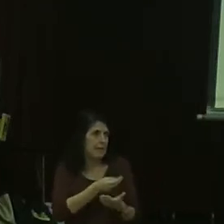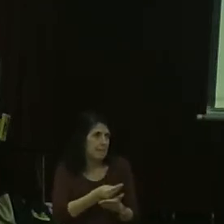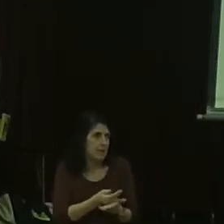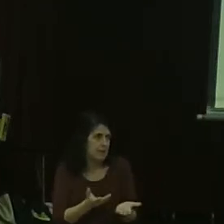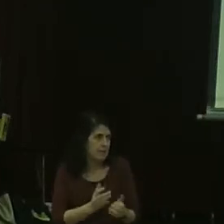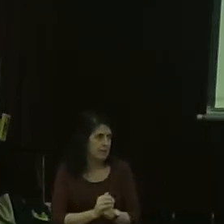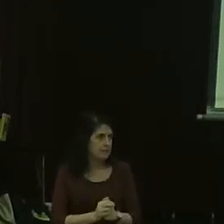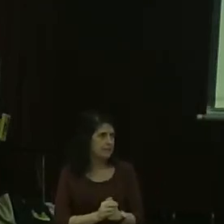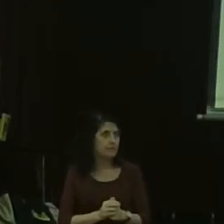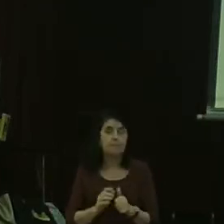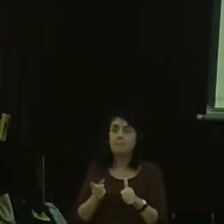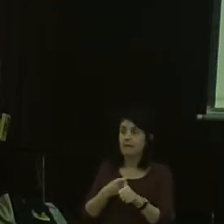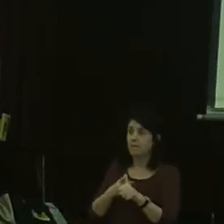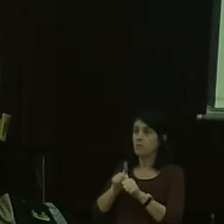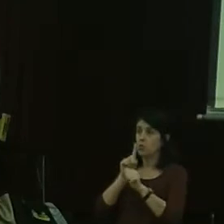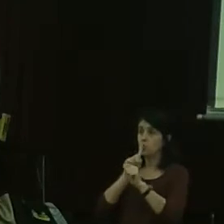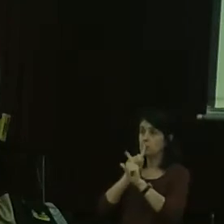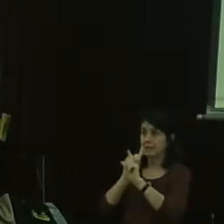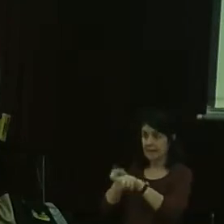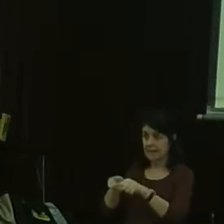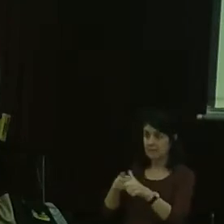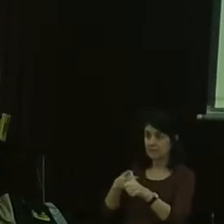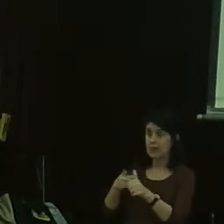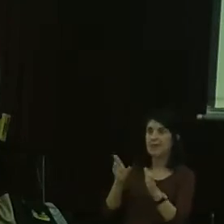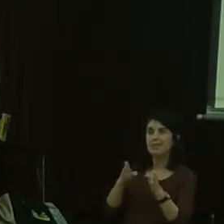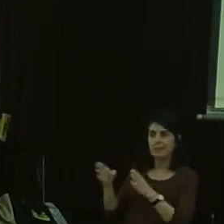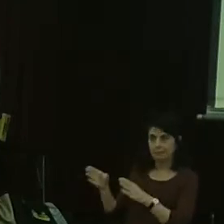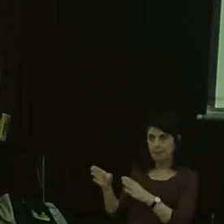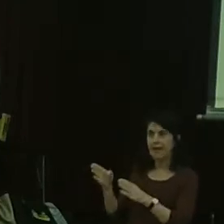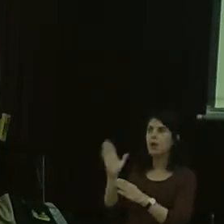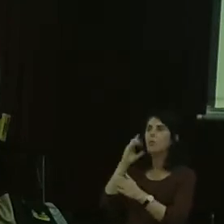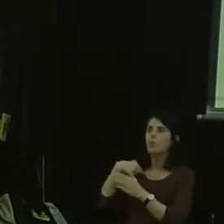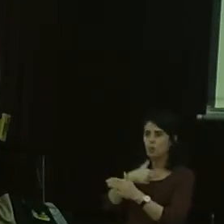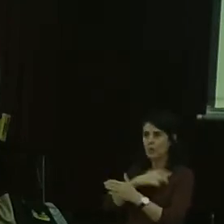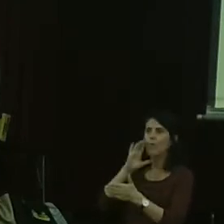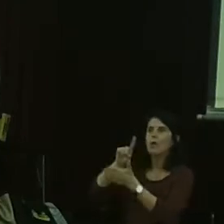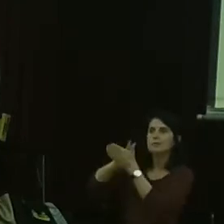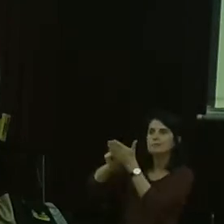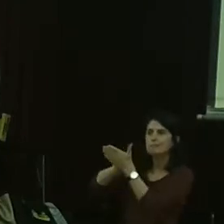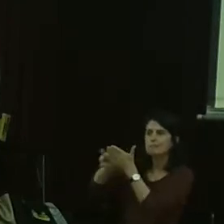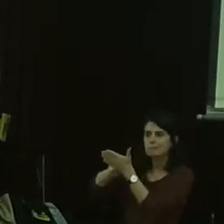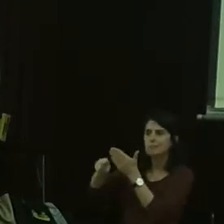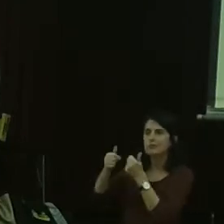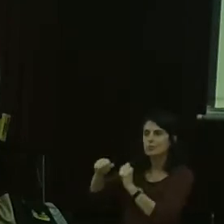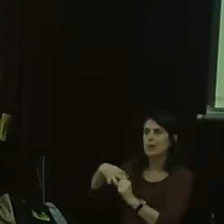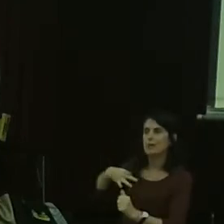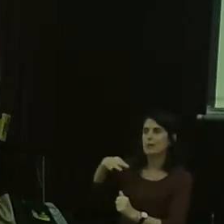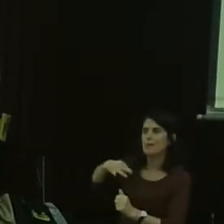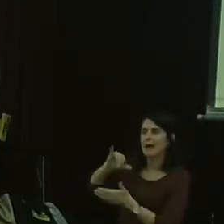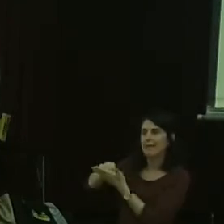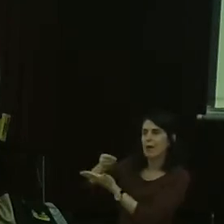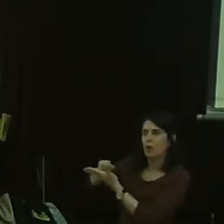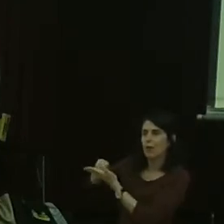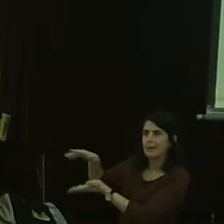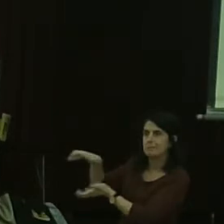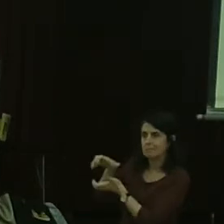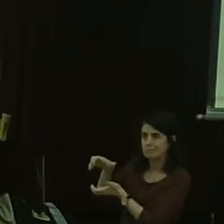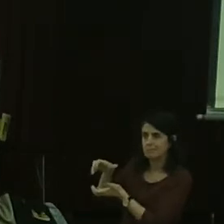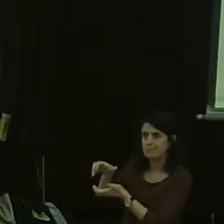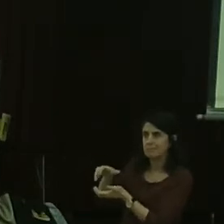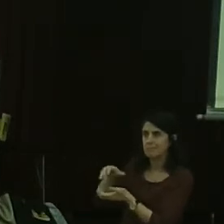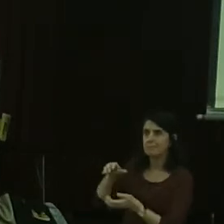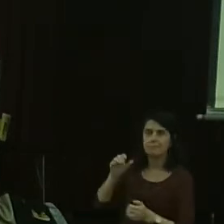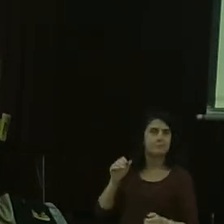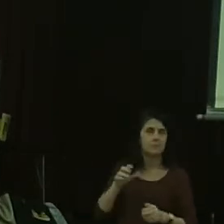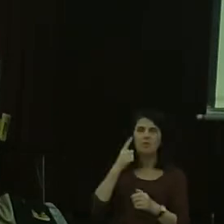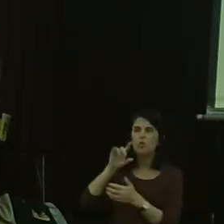first part of that question, the plan is to explore that rapid, I'm getting it confused with the beacon, the rapid response